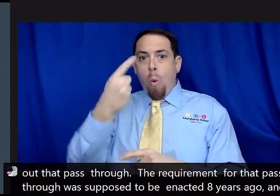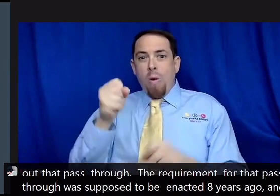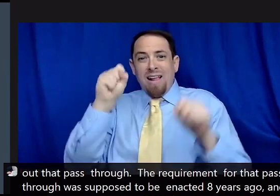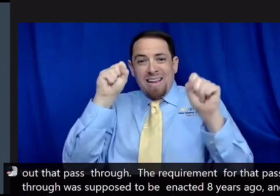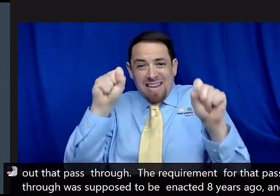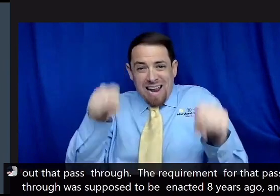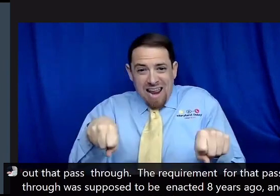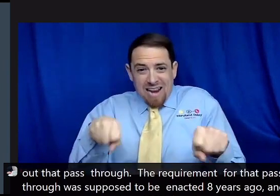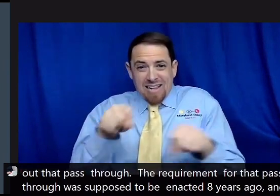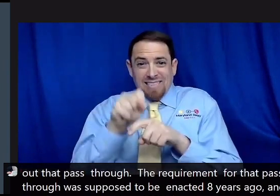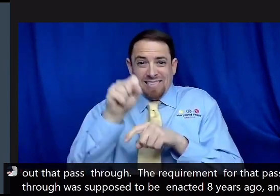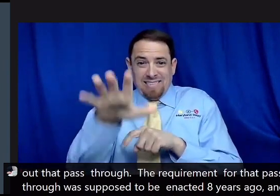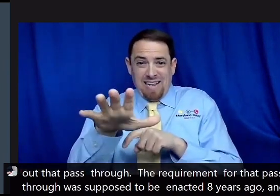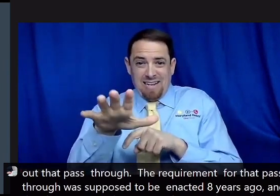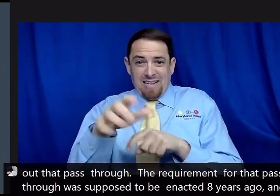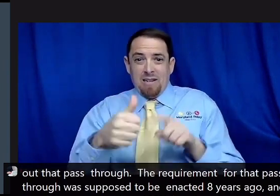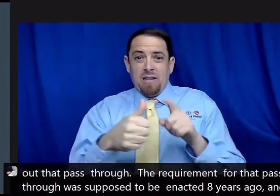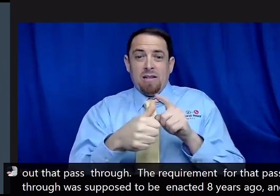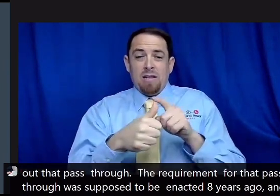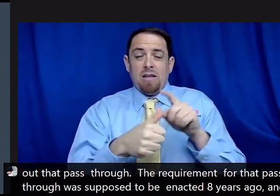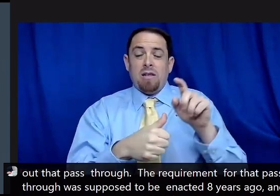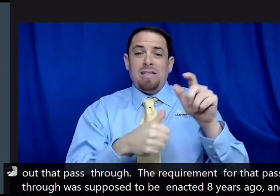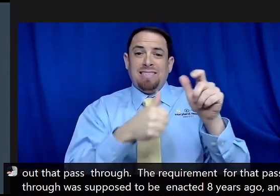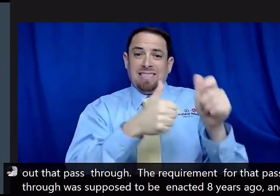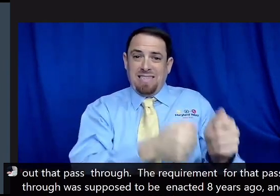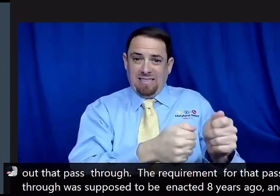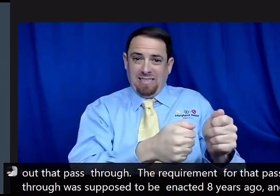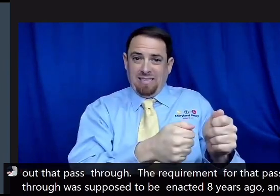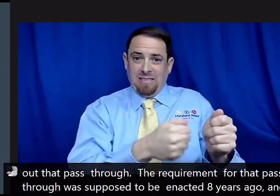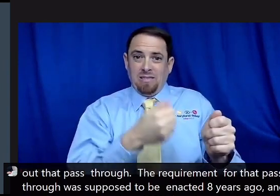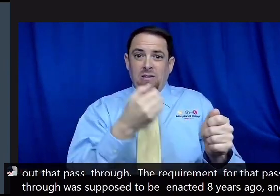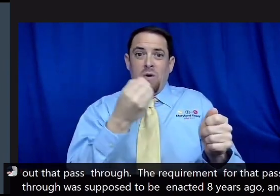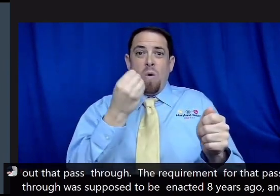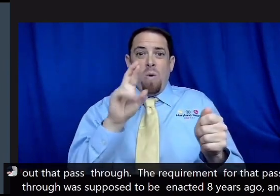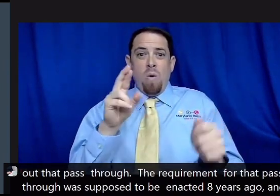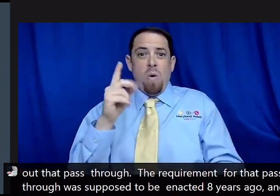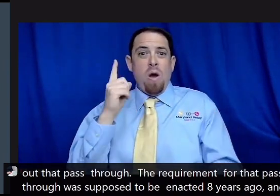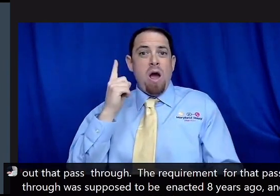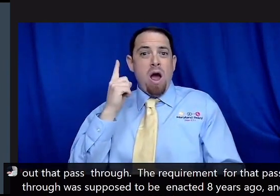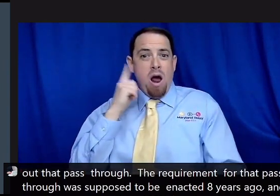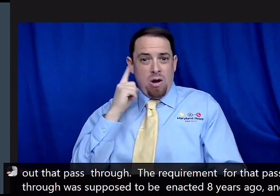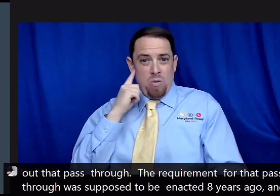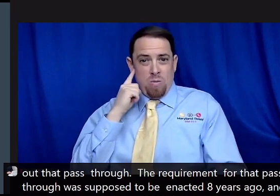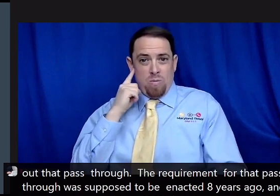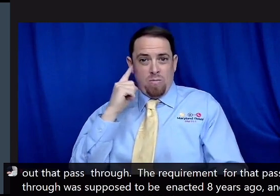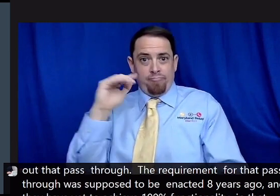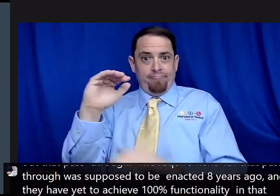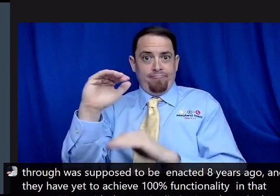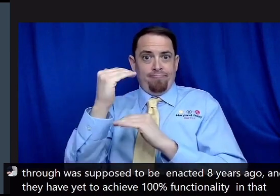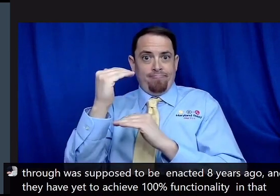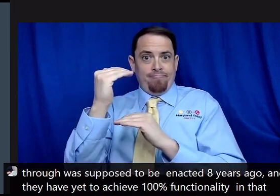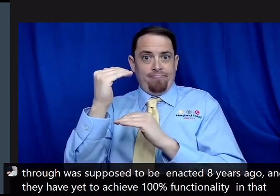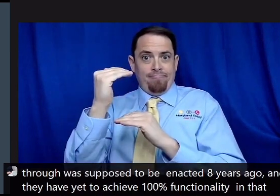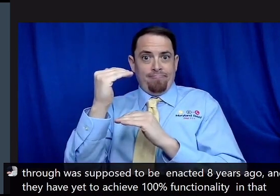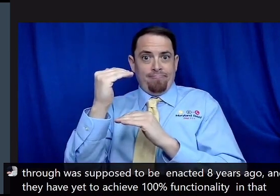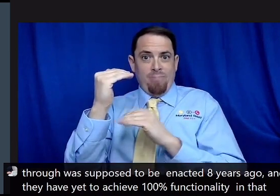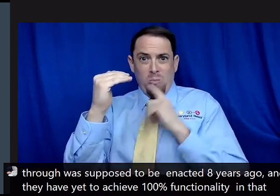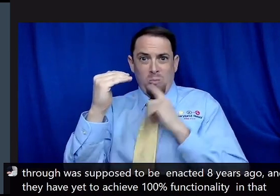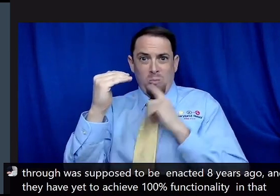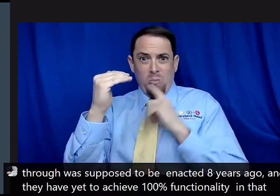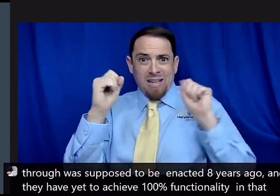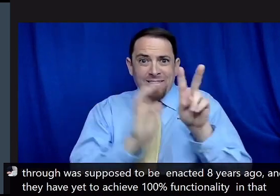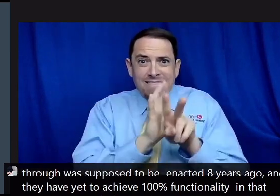Now, with that carrier limitation, the only thing that can currently be sent is text or